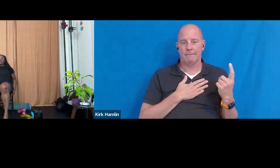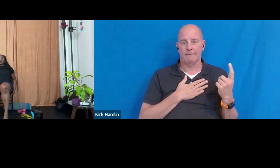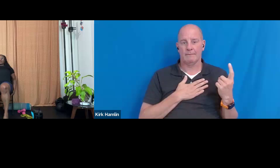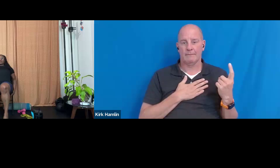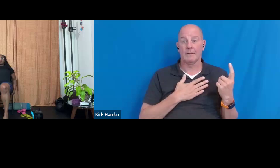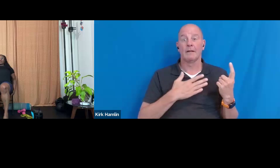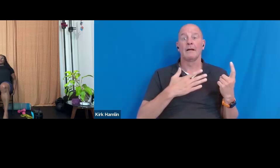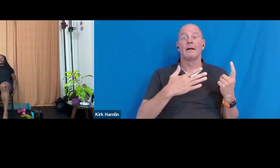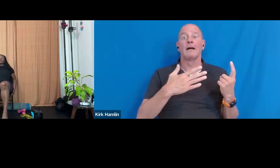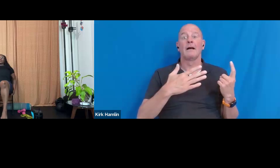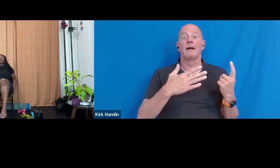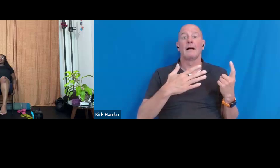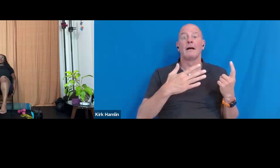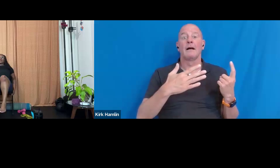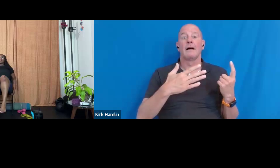Breathing in.